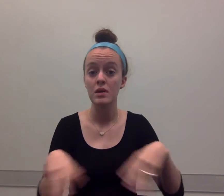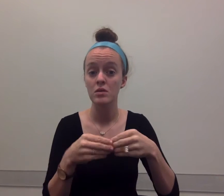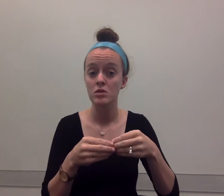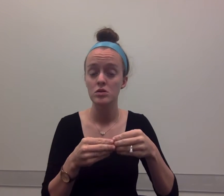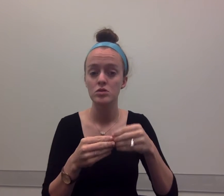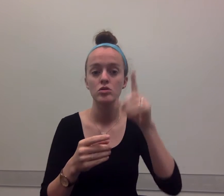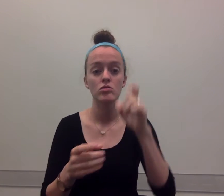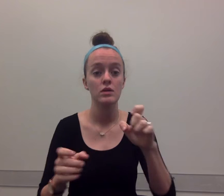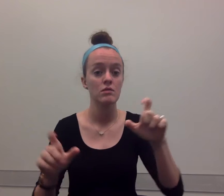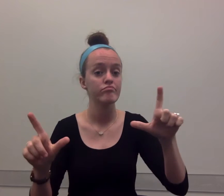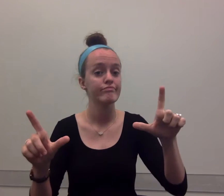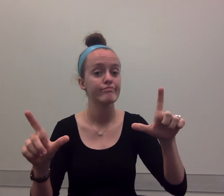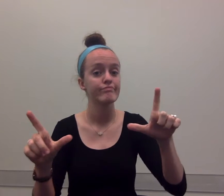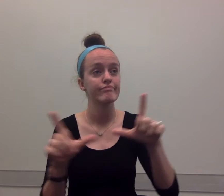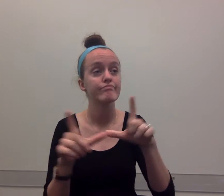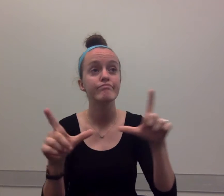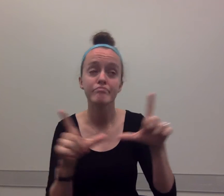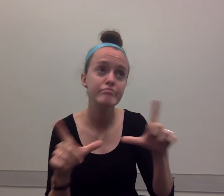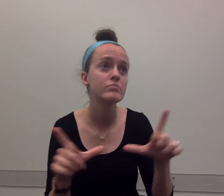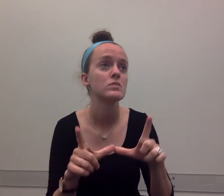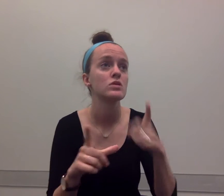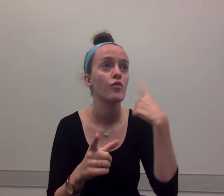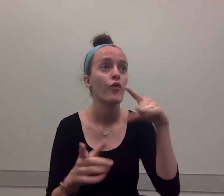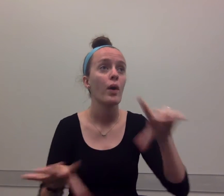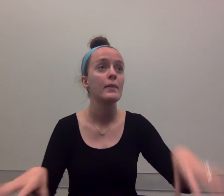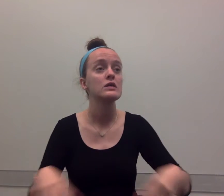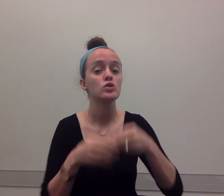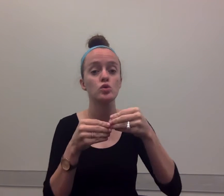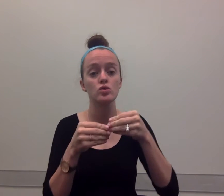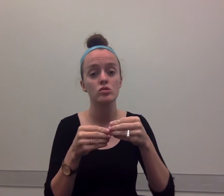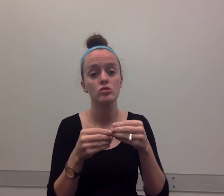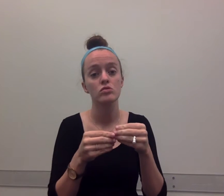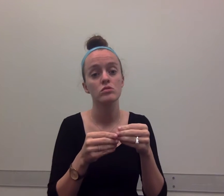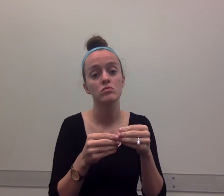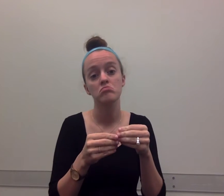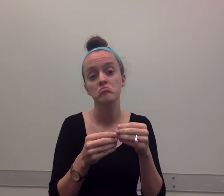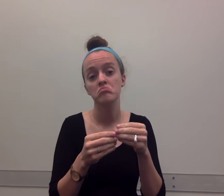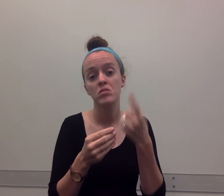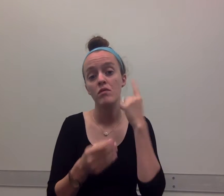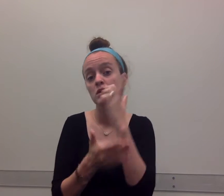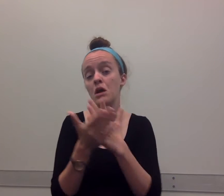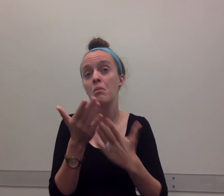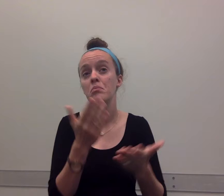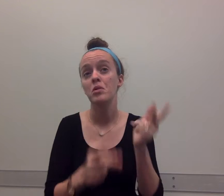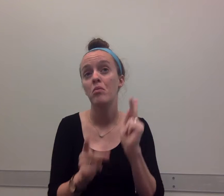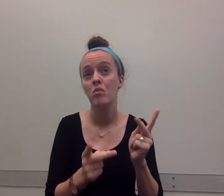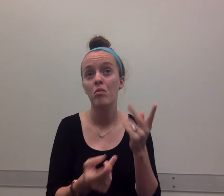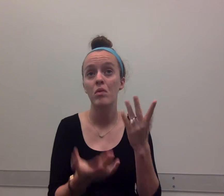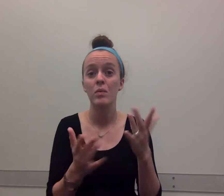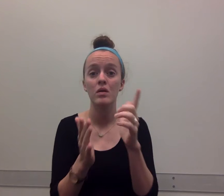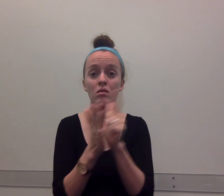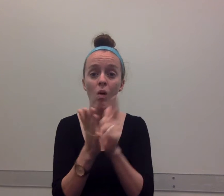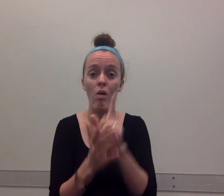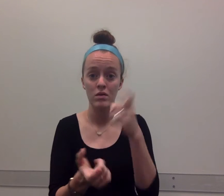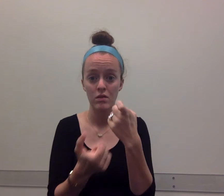a legal marriage license, and then in some instances going through divorces. Also planning